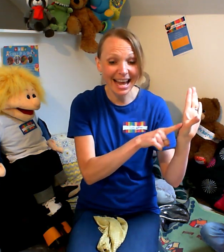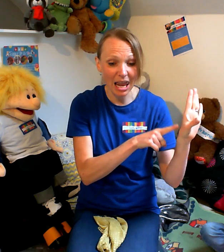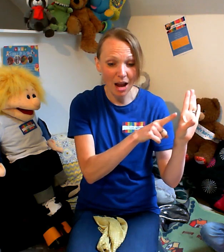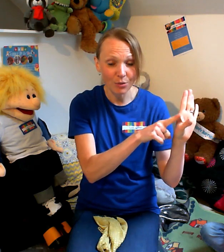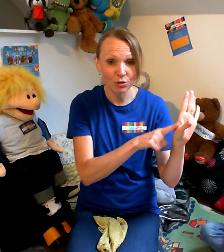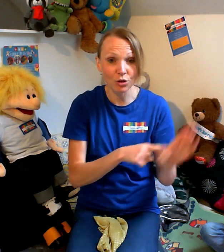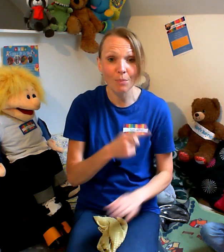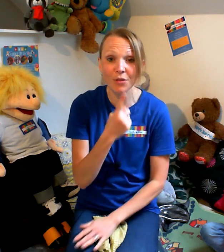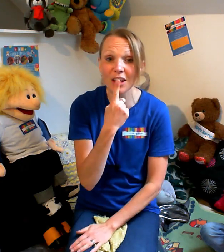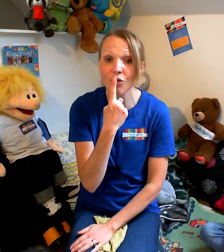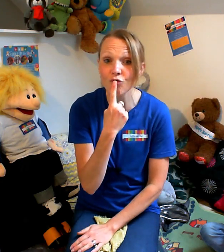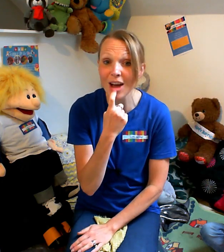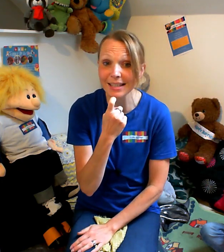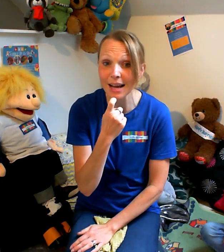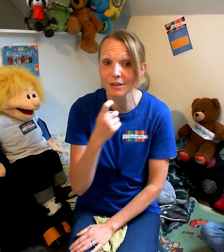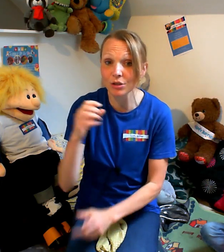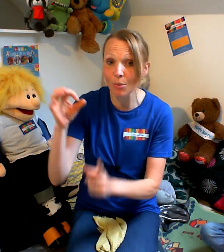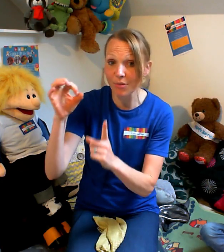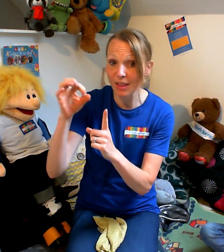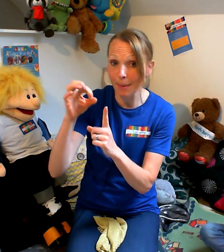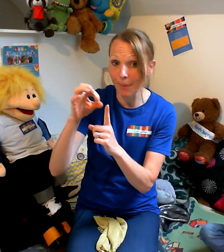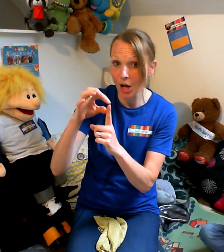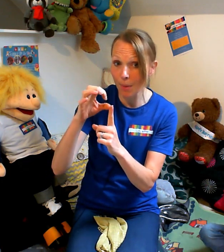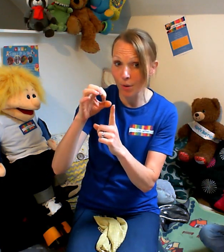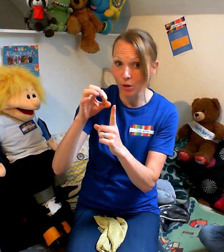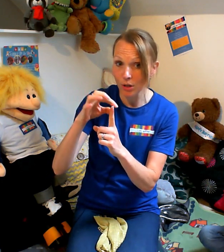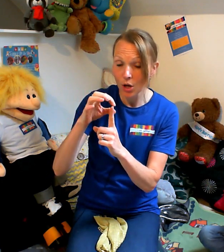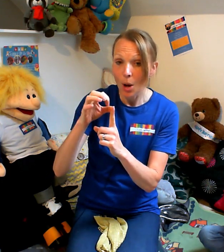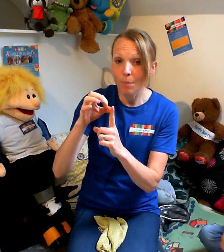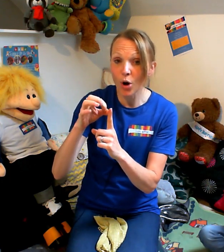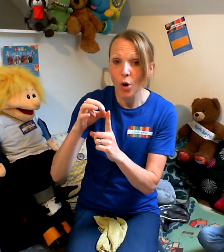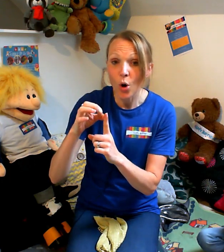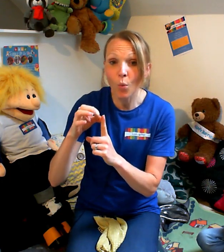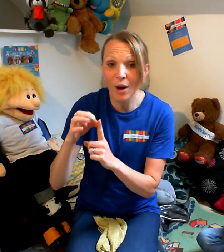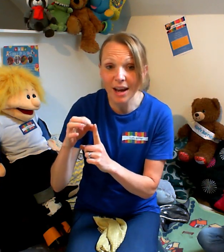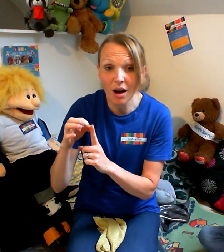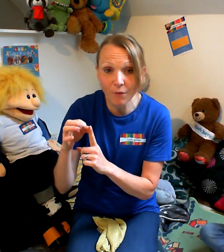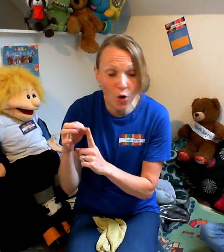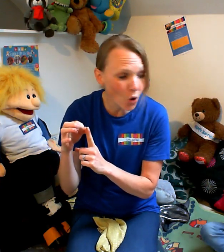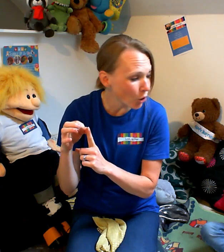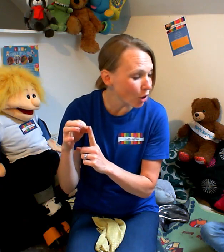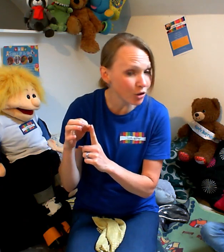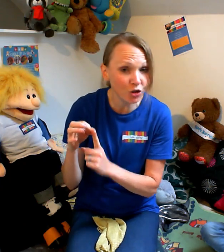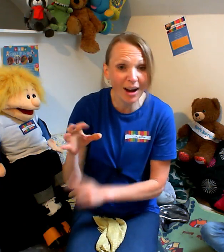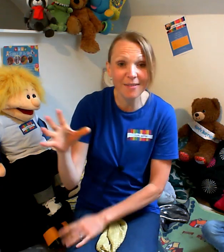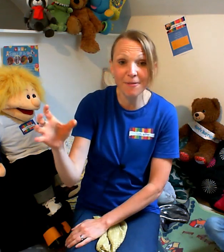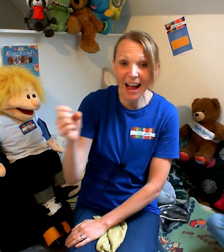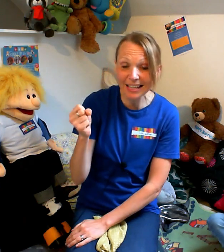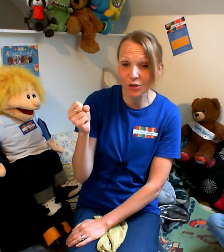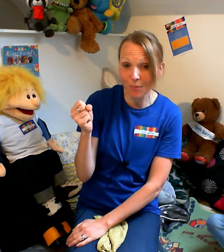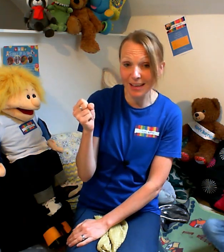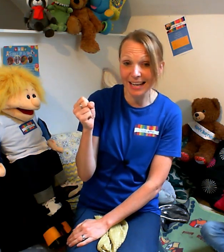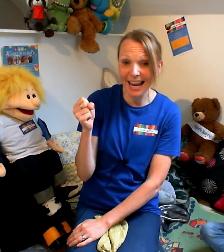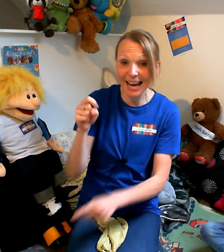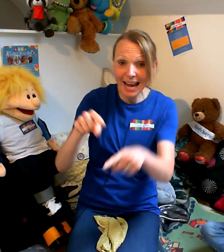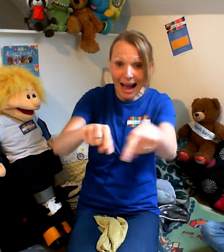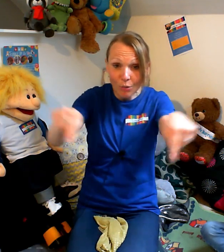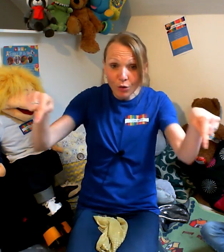yellow, something red, and something purple. Blue. But we have all got to try and find something blue in our